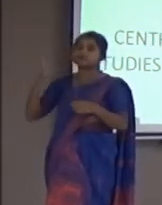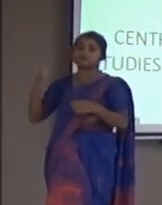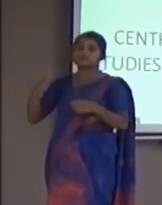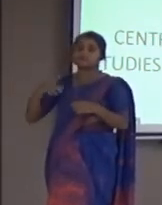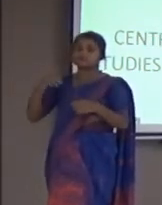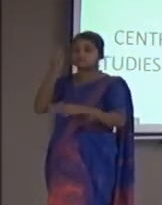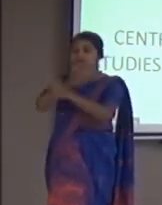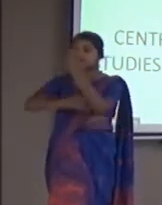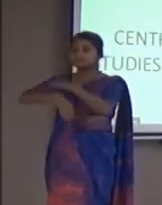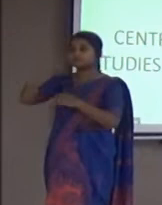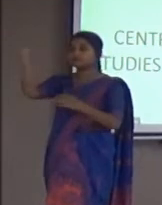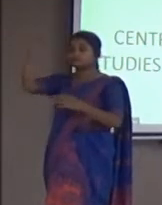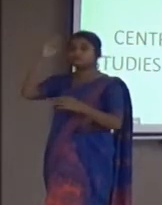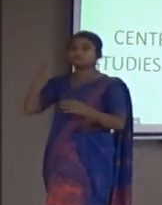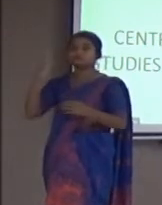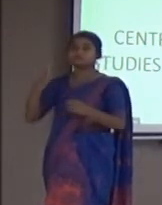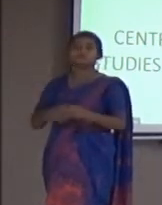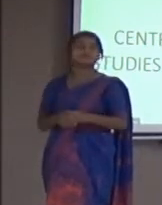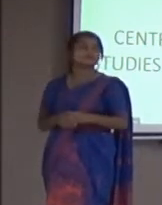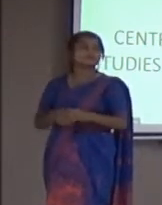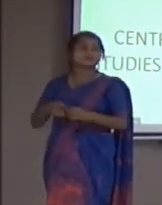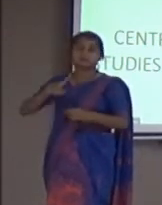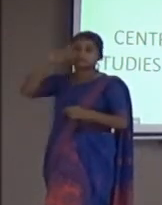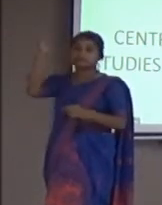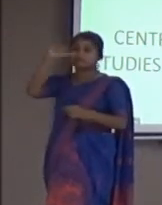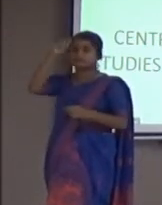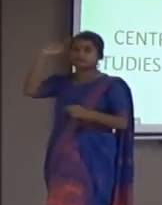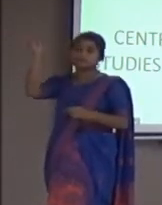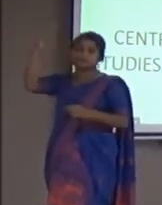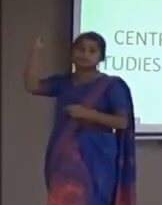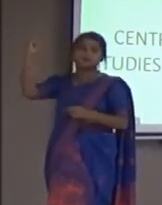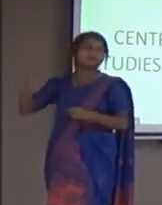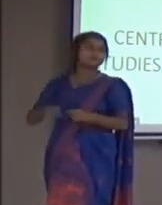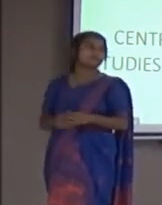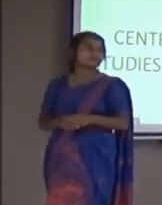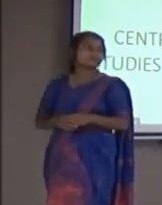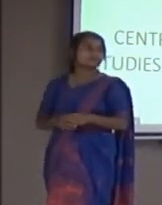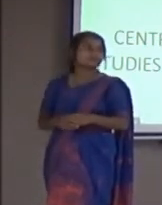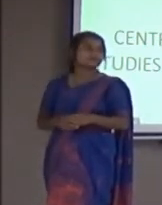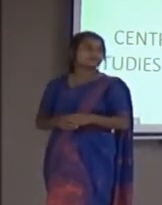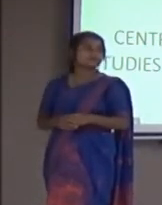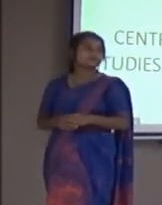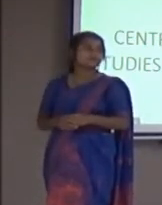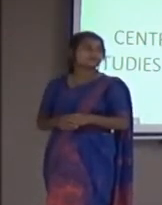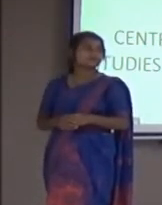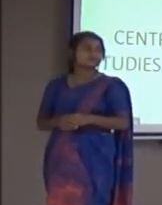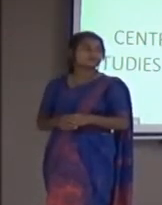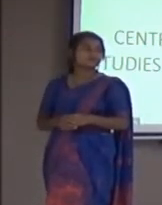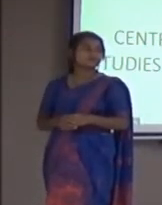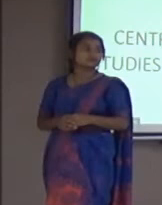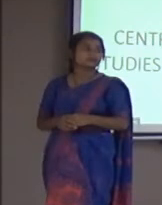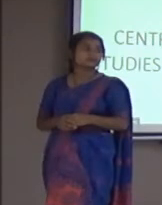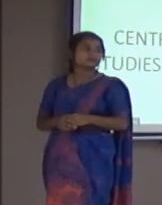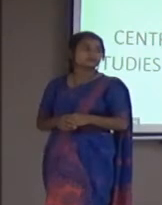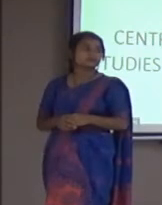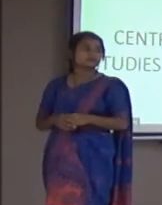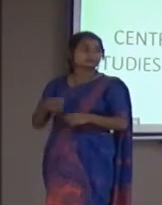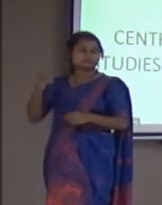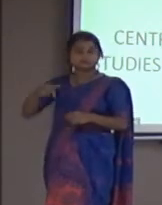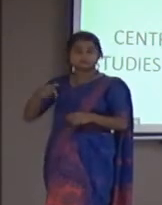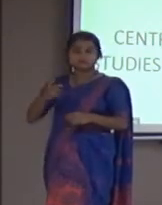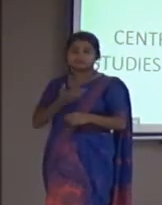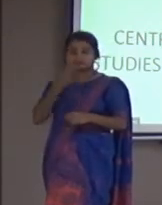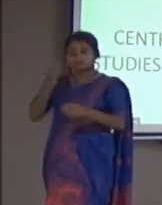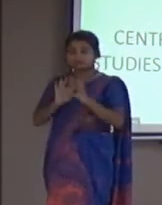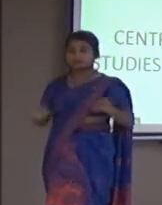in their deliberation or their opinion or our local laws here. So that thing is something